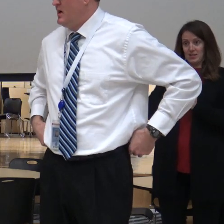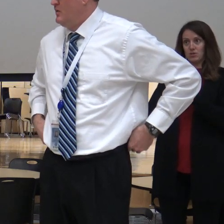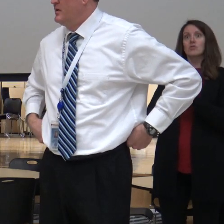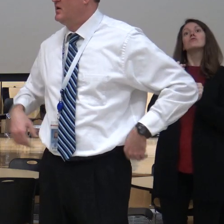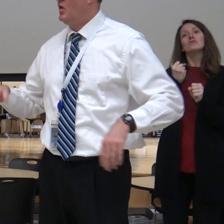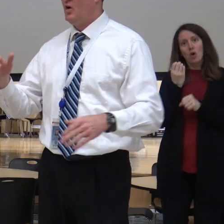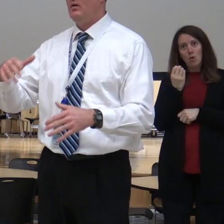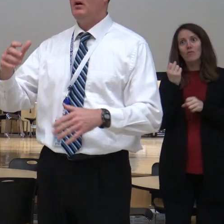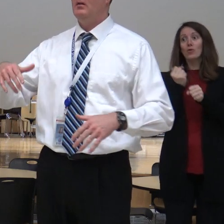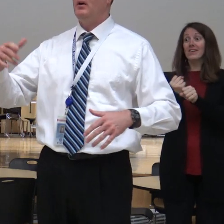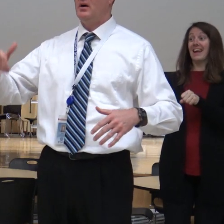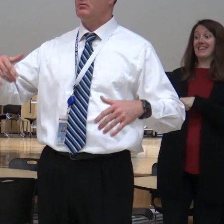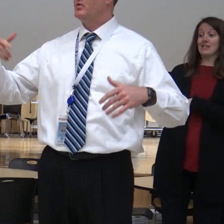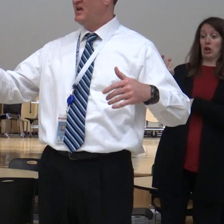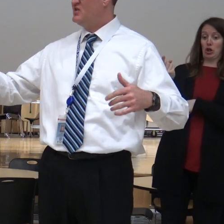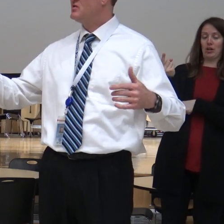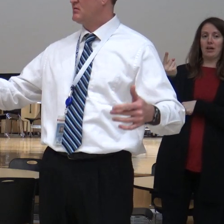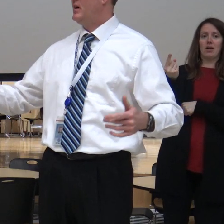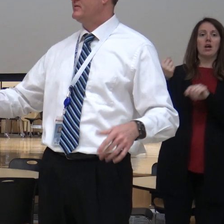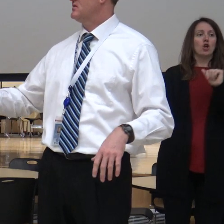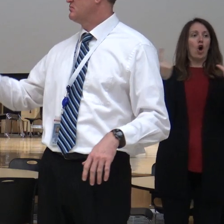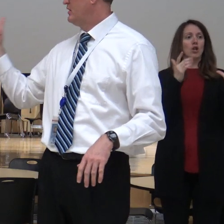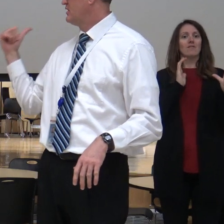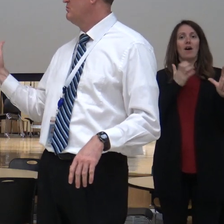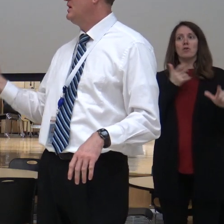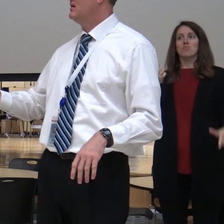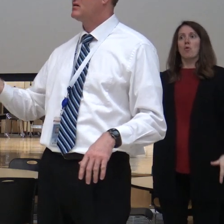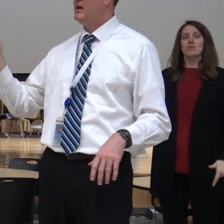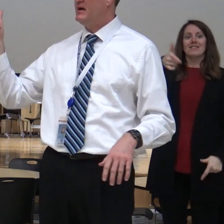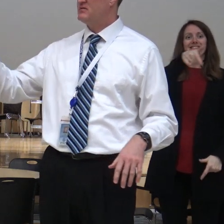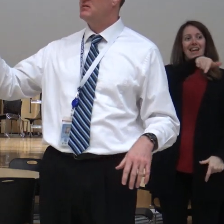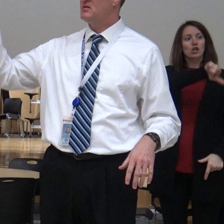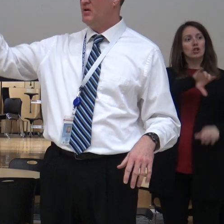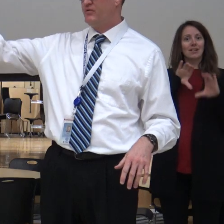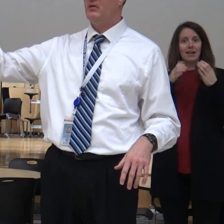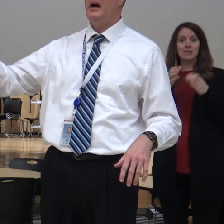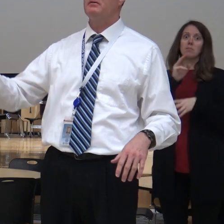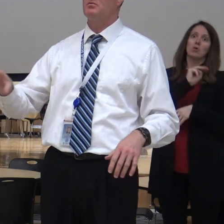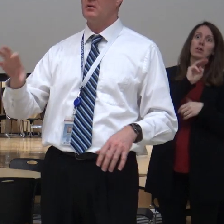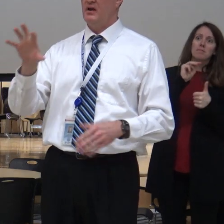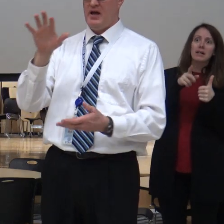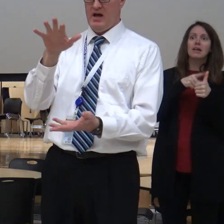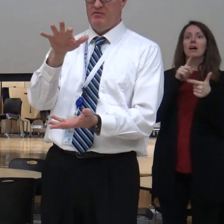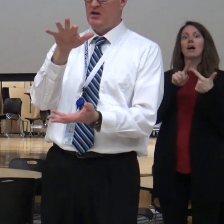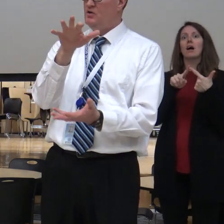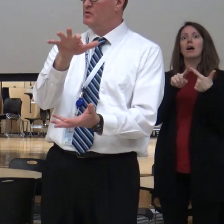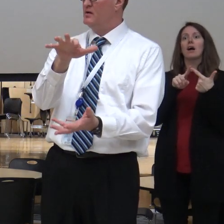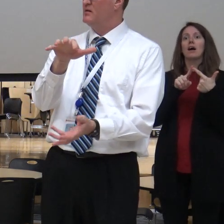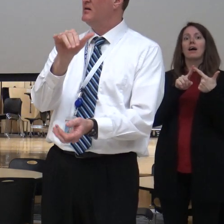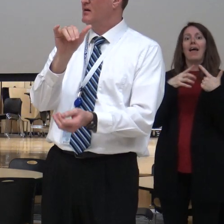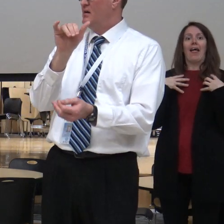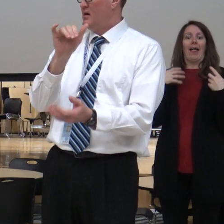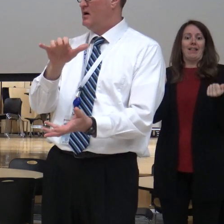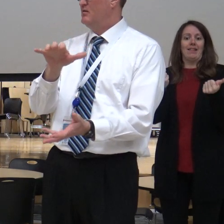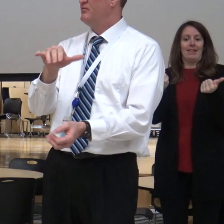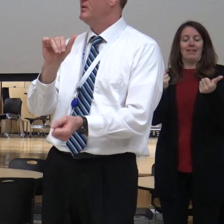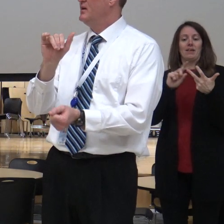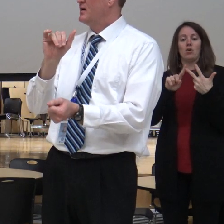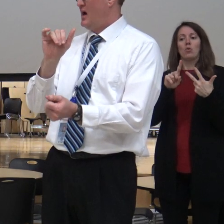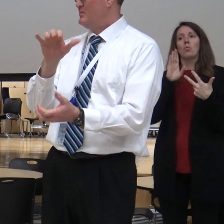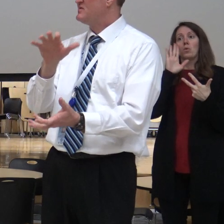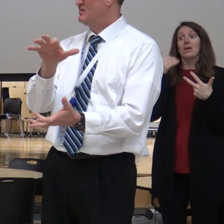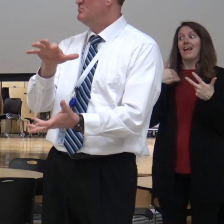rolls around, in all of our rotation classes, multimedia classes, health class, we're going to have a unit